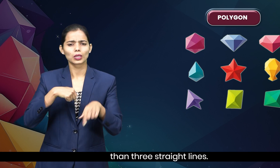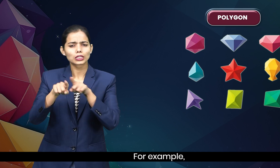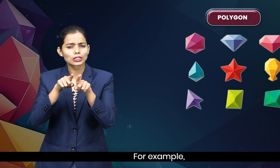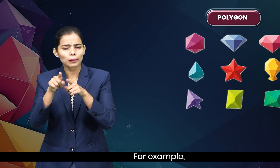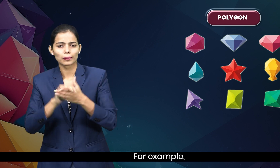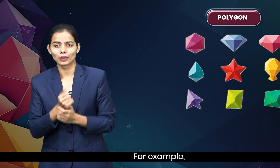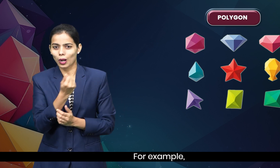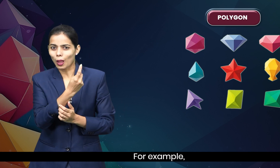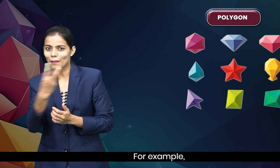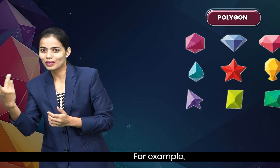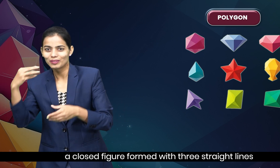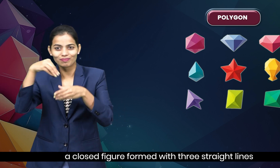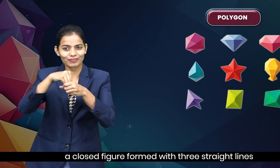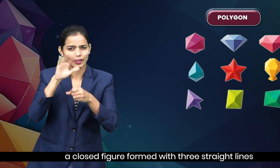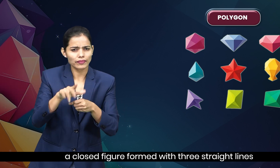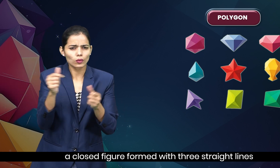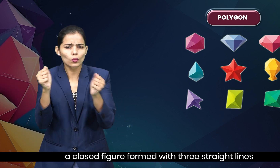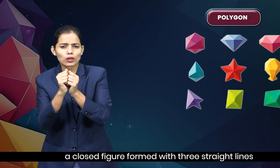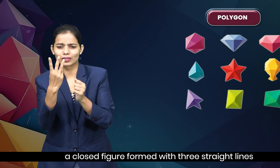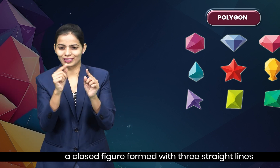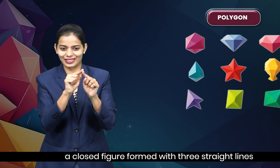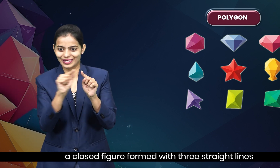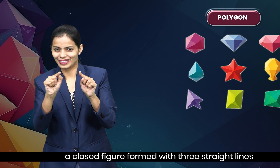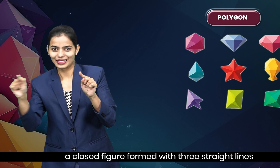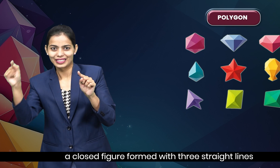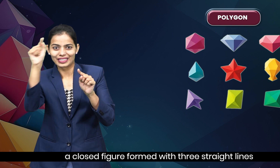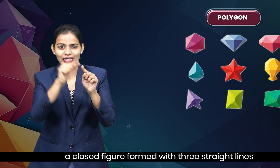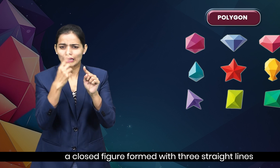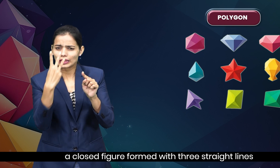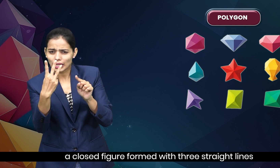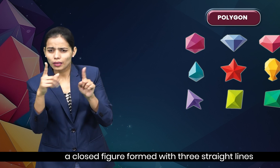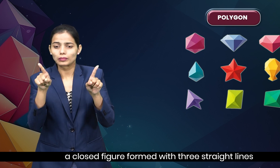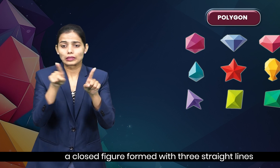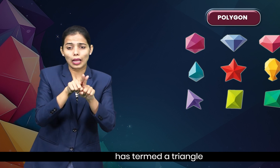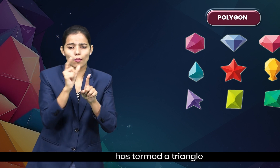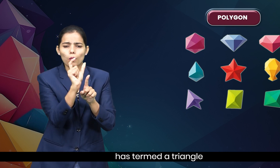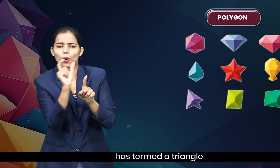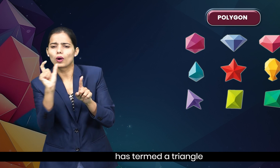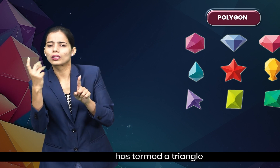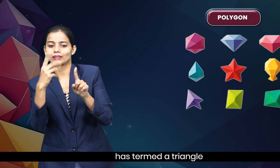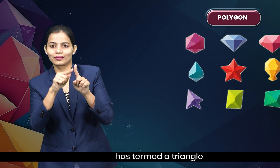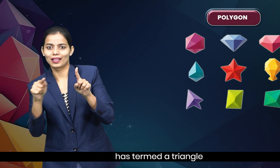For example, a closed figure formed with three straight lines has termed a